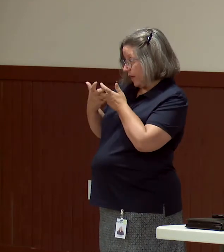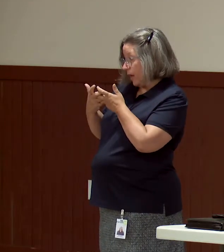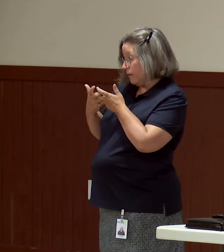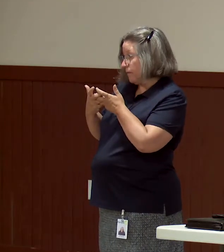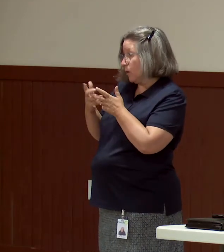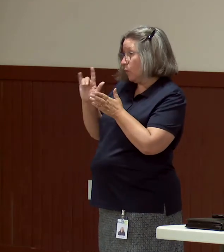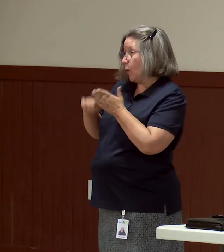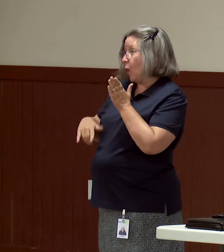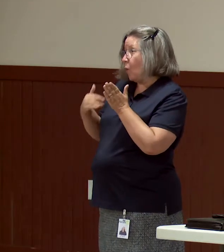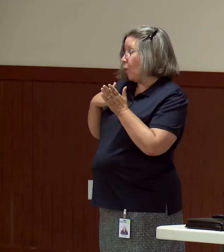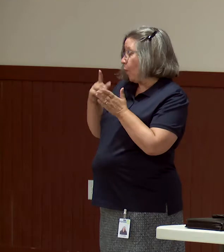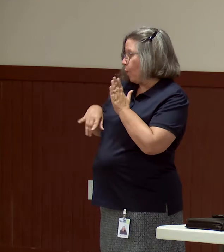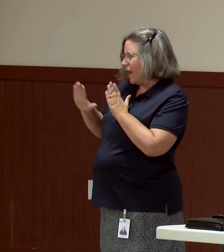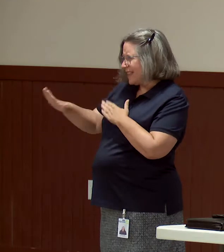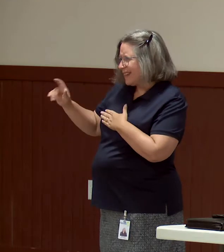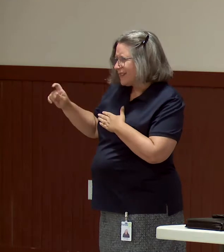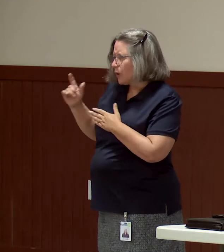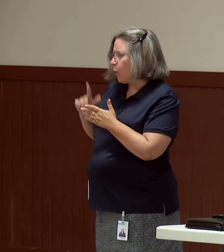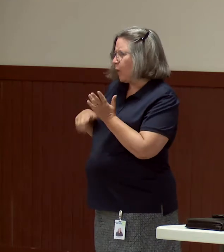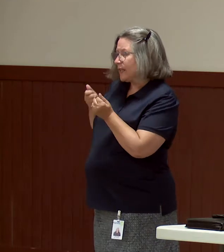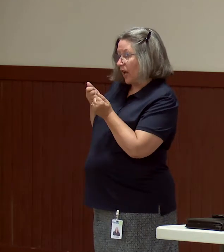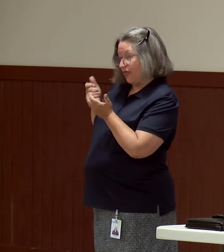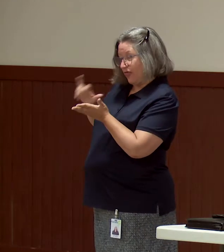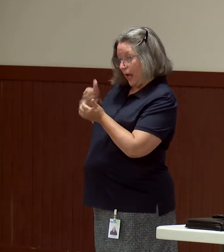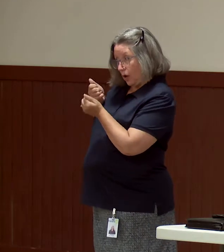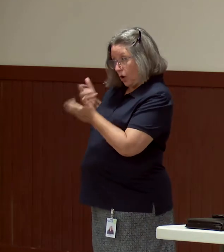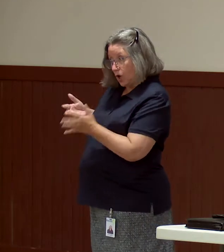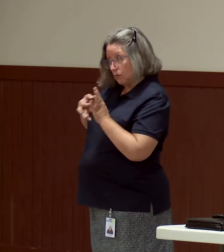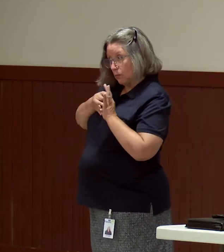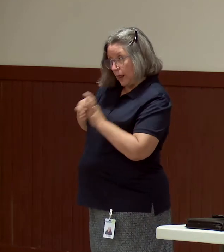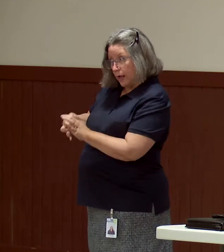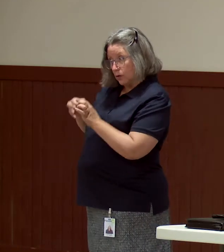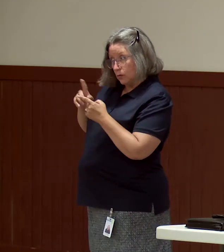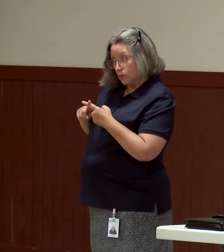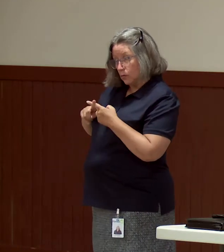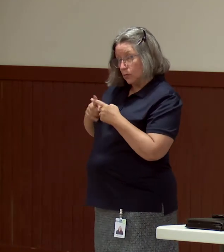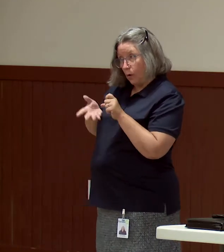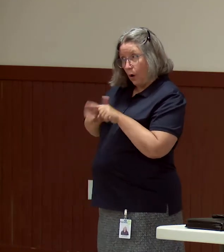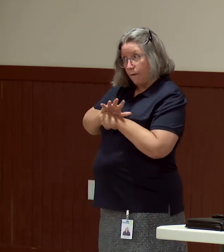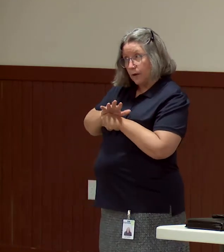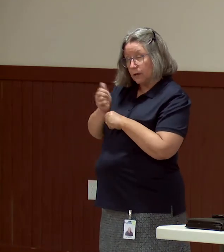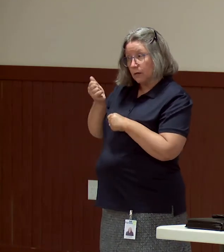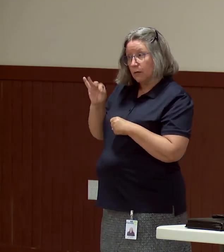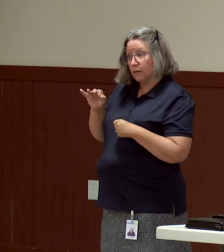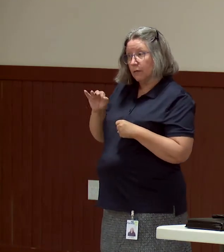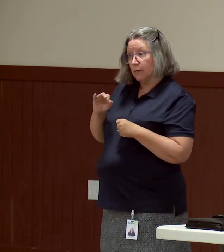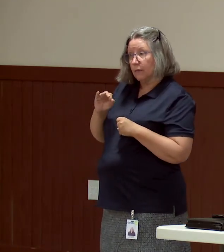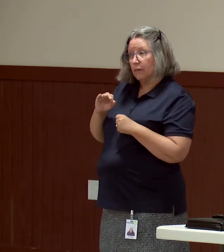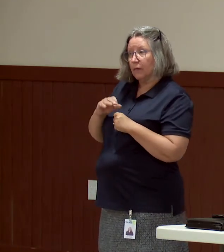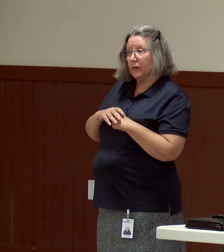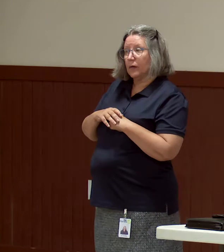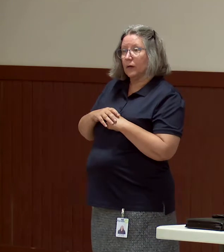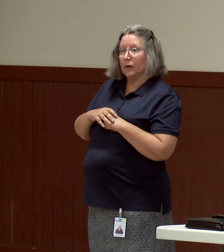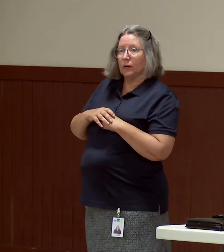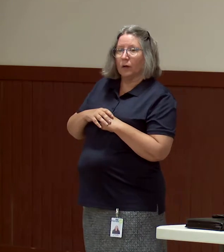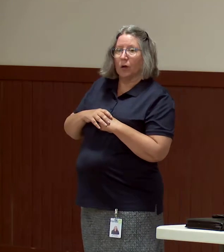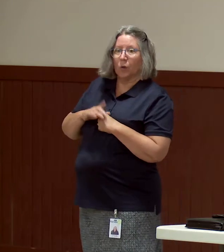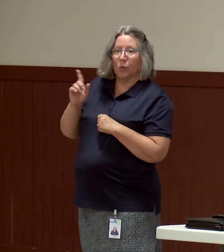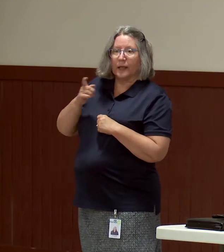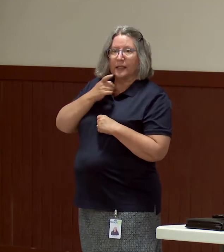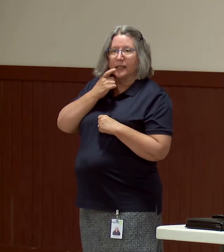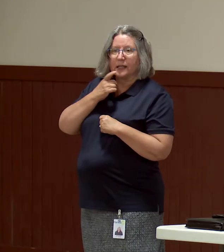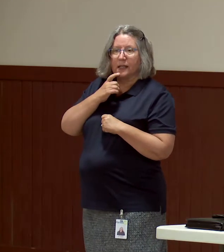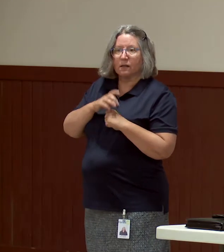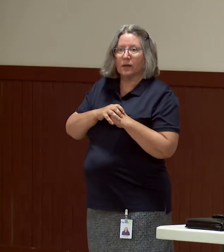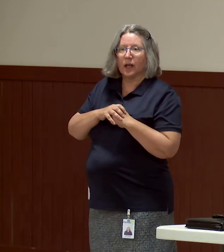is the need? Was it a cause of COVID-19? But here, because of that last bullet point where it says to